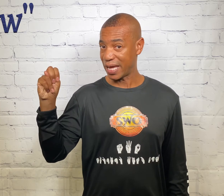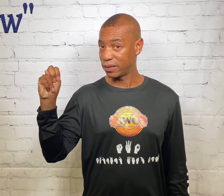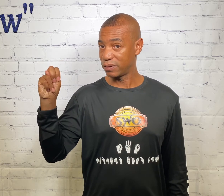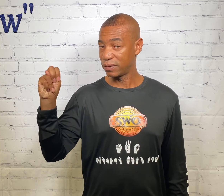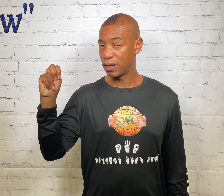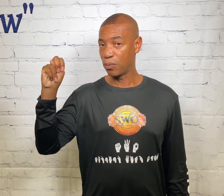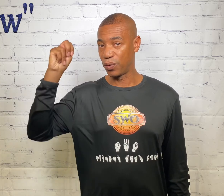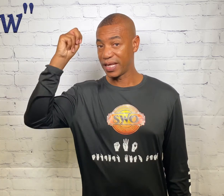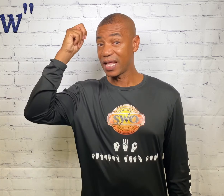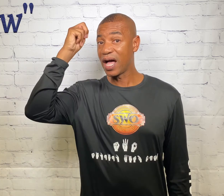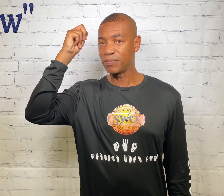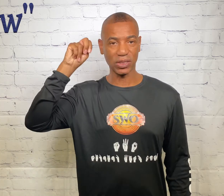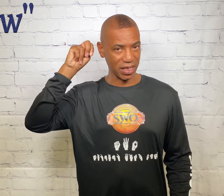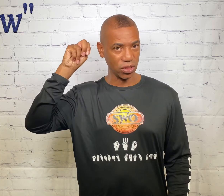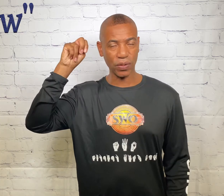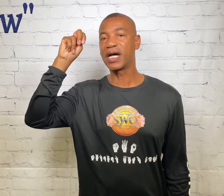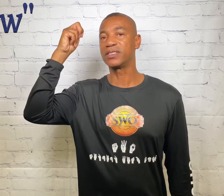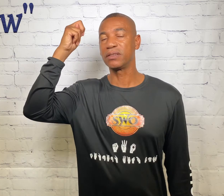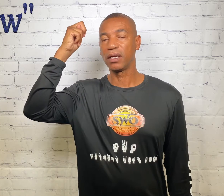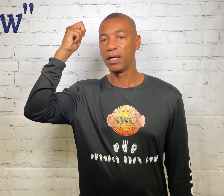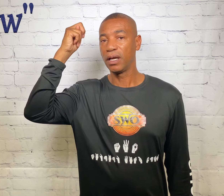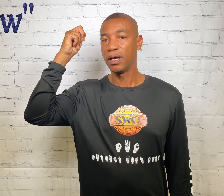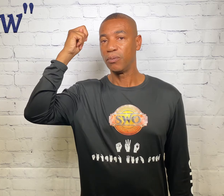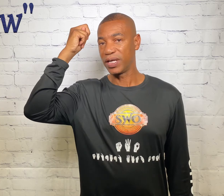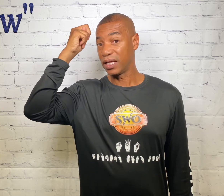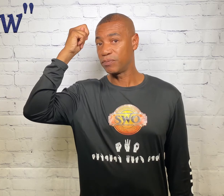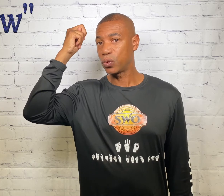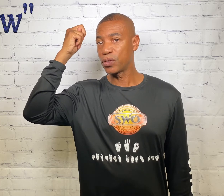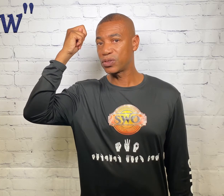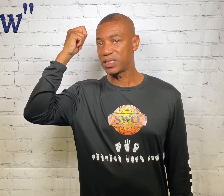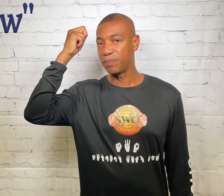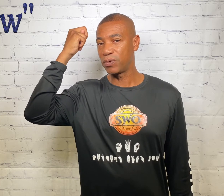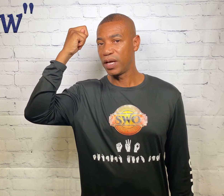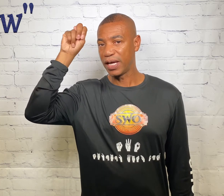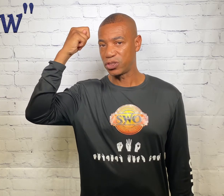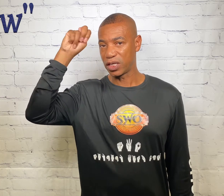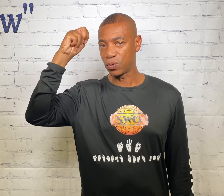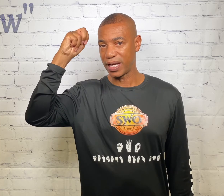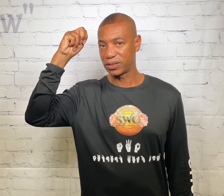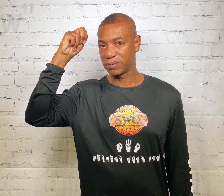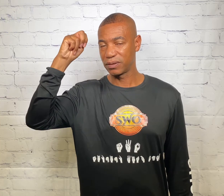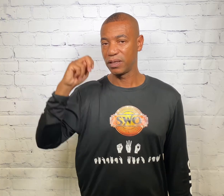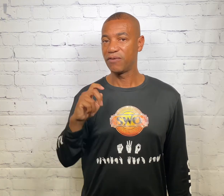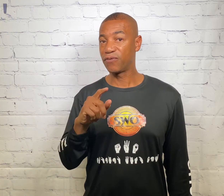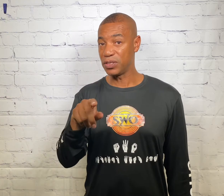N, bring that up just like you did with cousin, bring that up towards the temple and you shake it twice. For